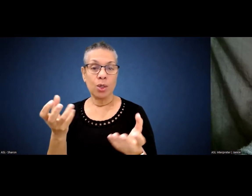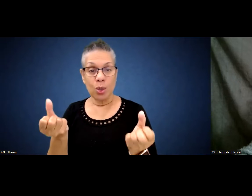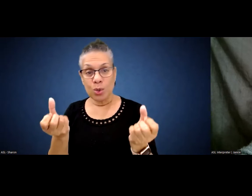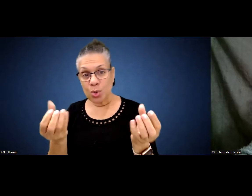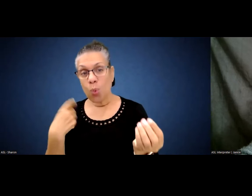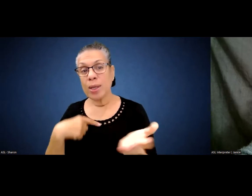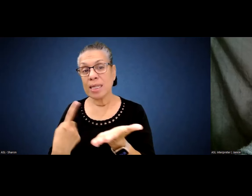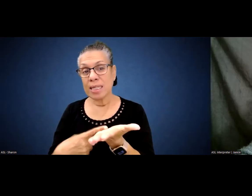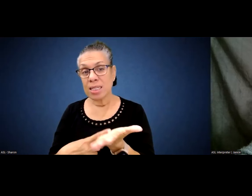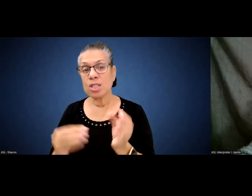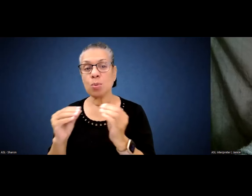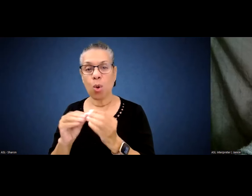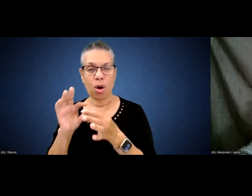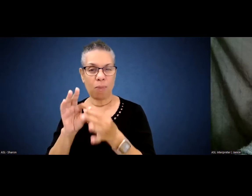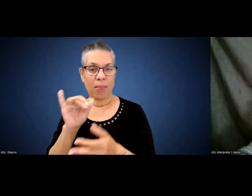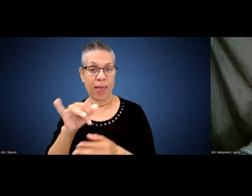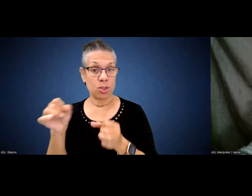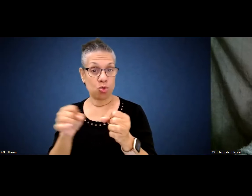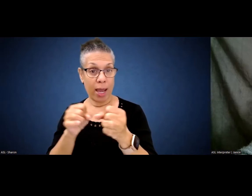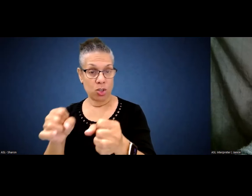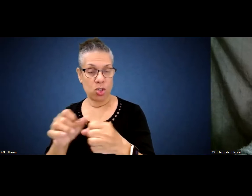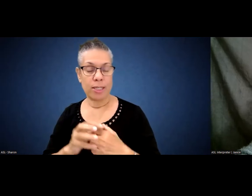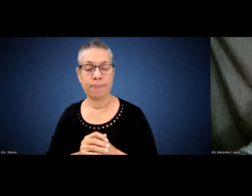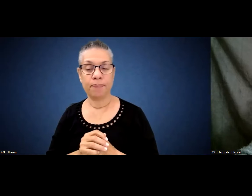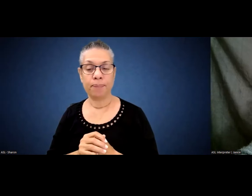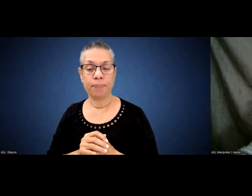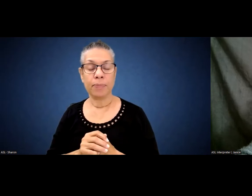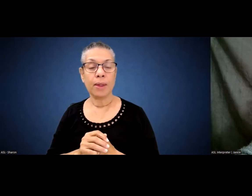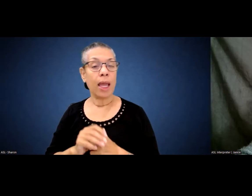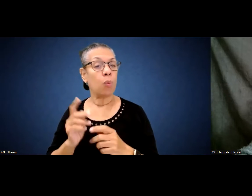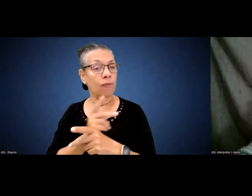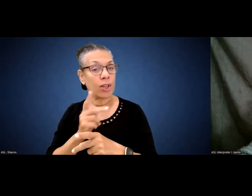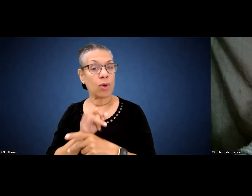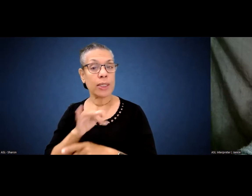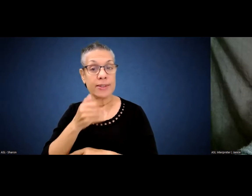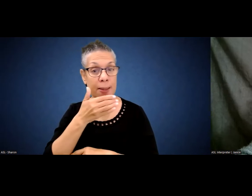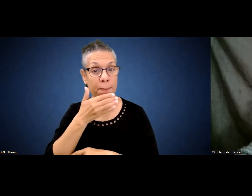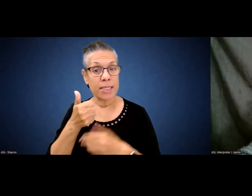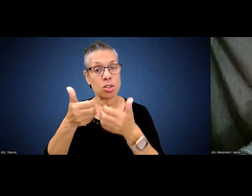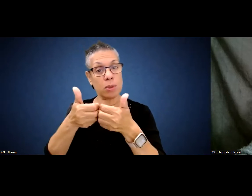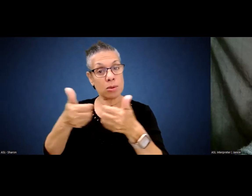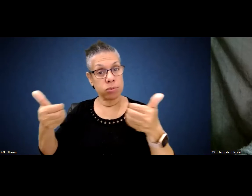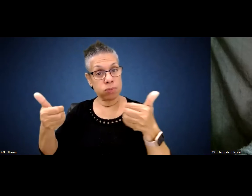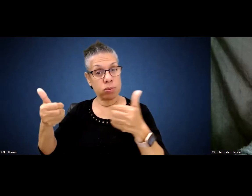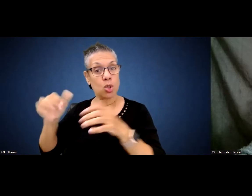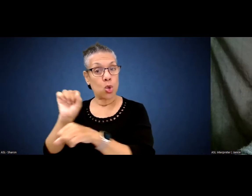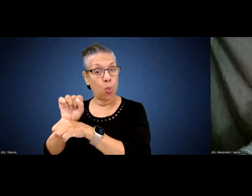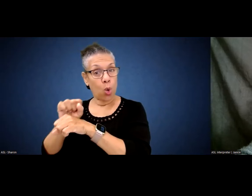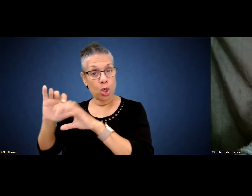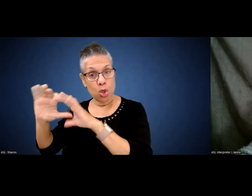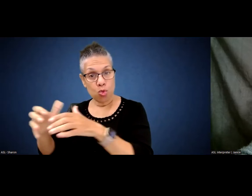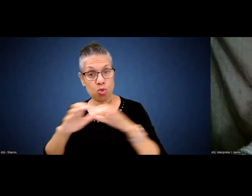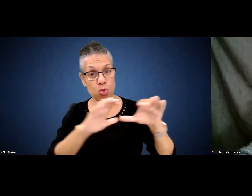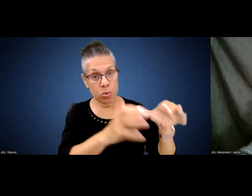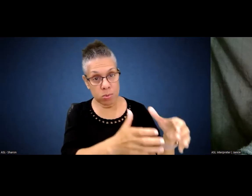some discussion about that, and we will figure out if the best way forward is to separate out into working groups